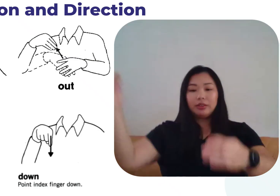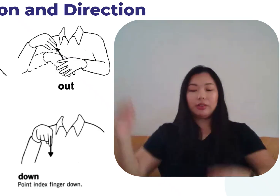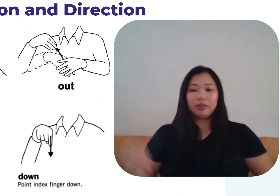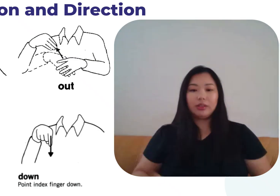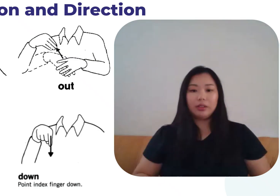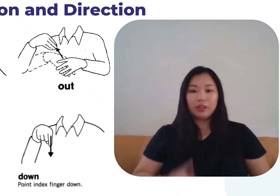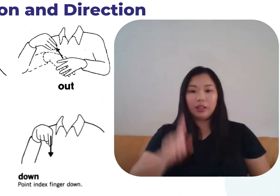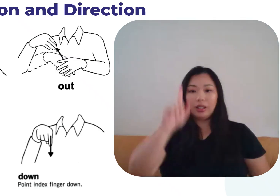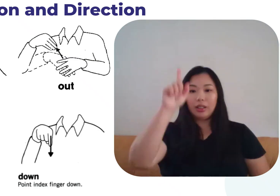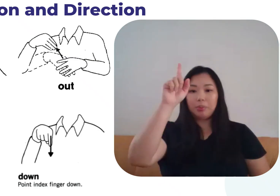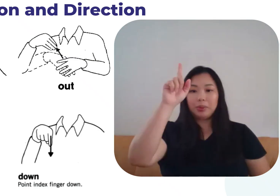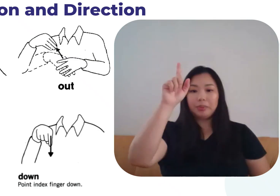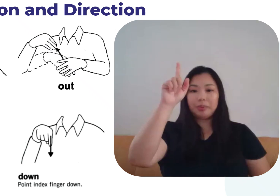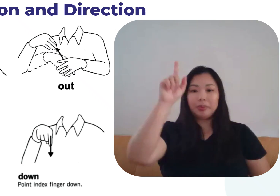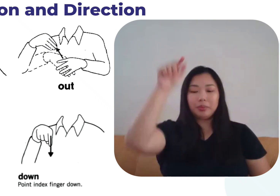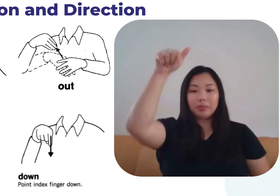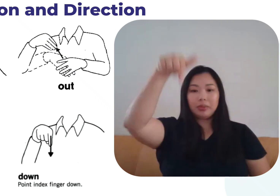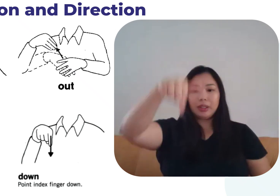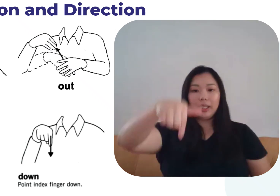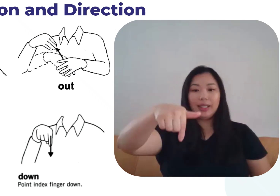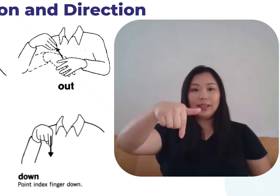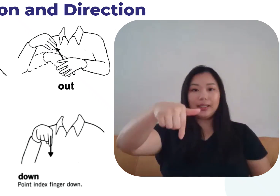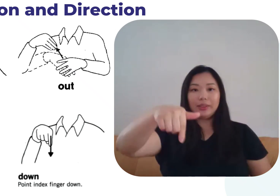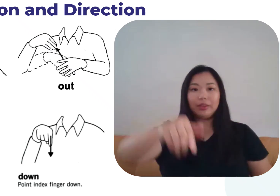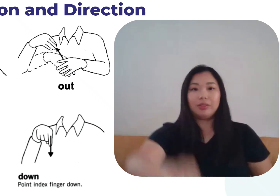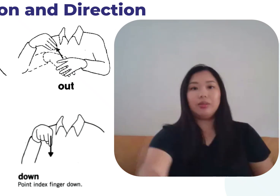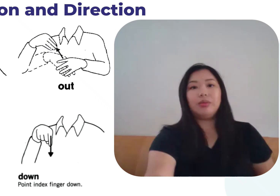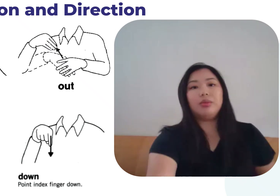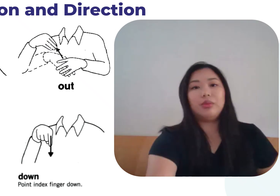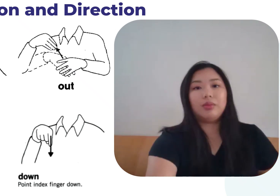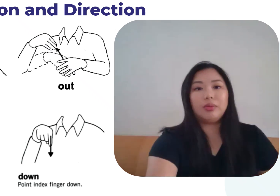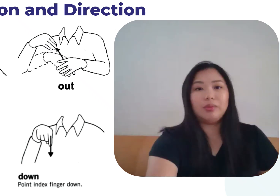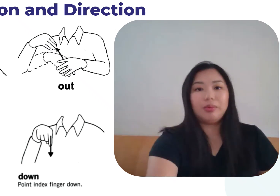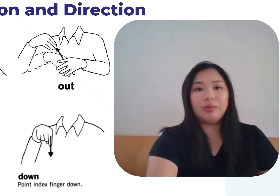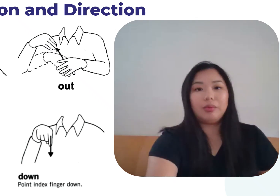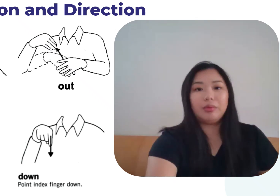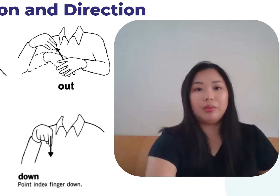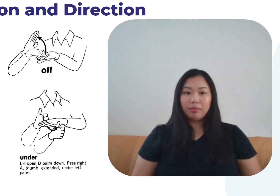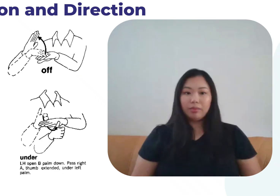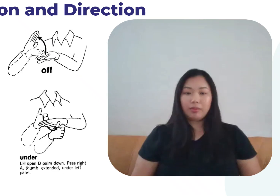out, up, and down.